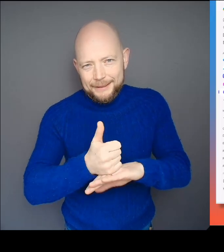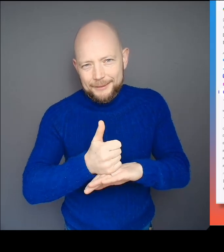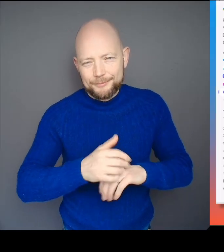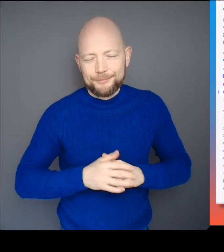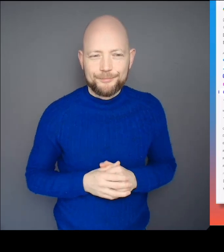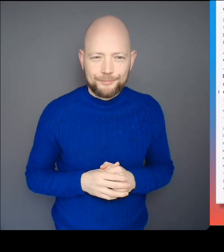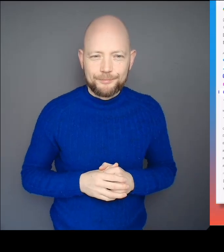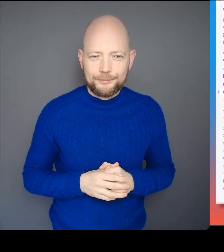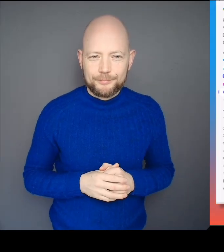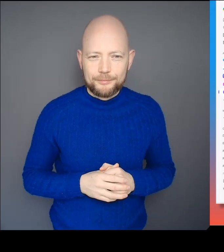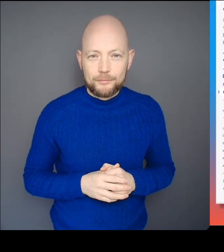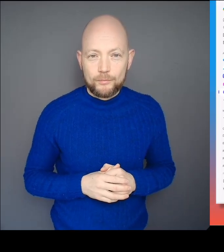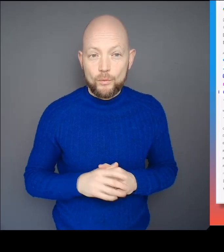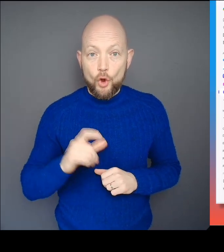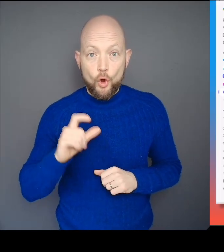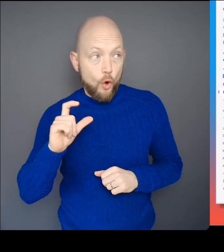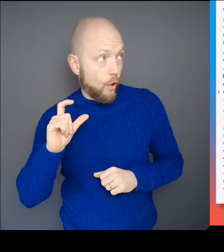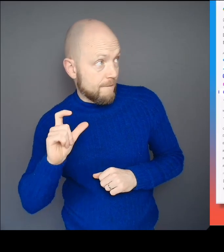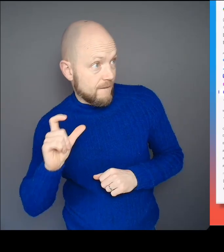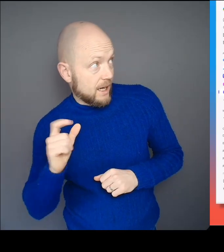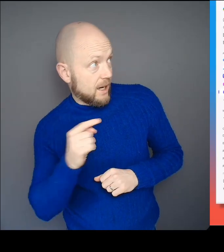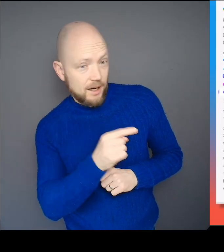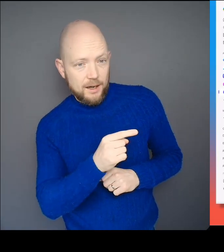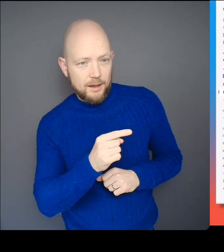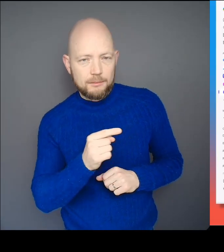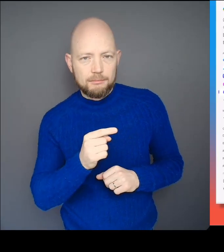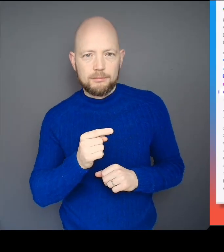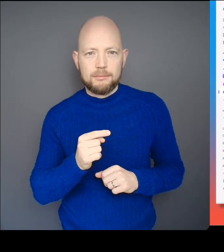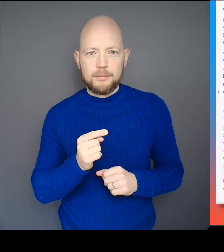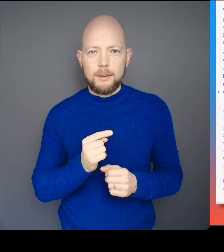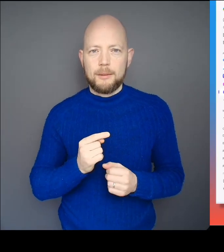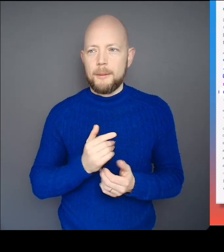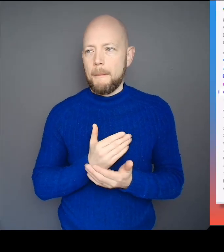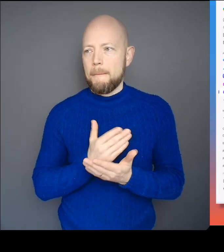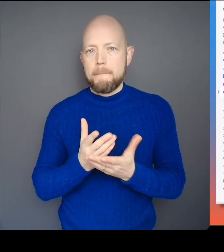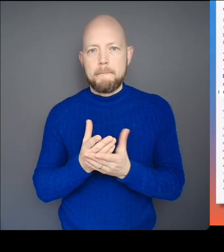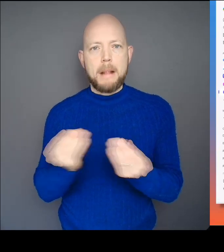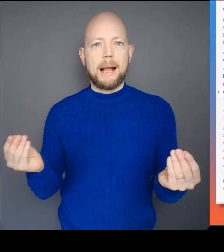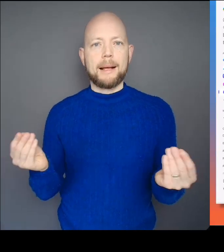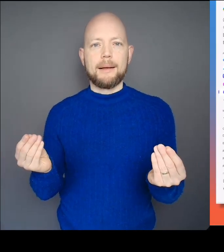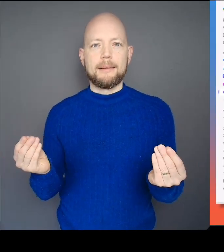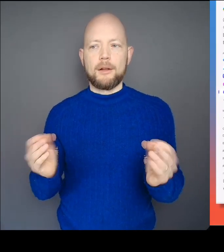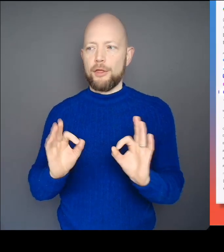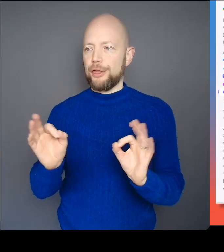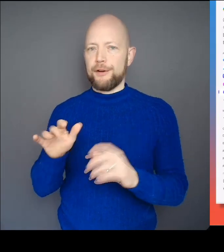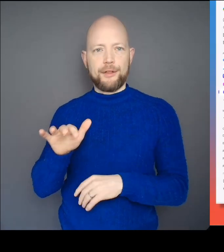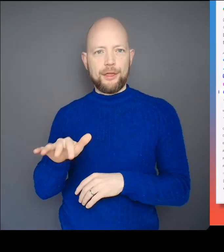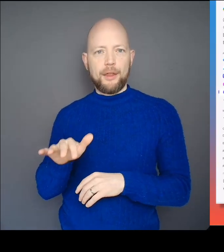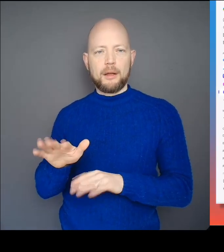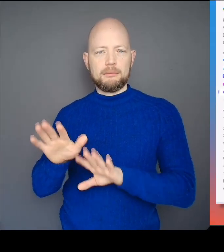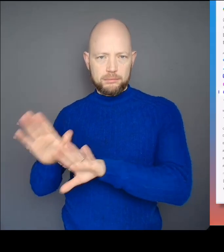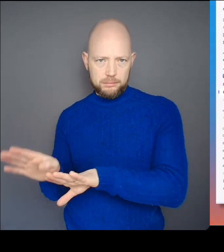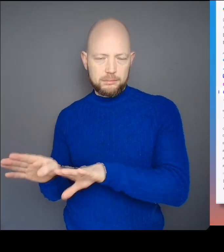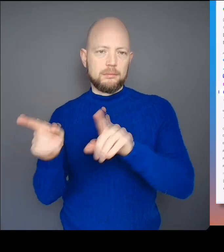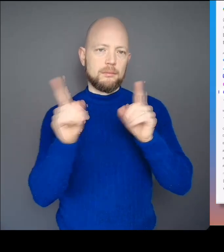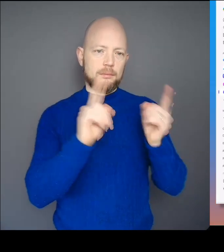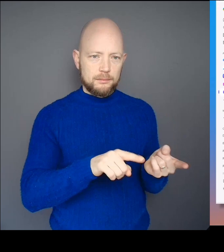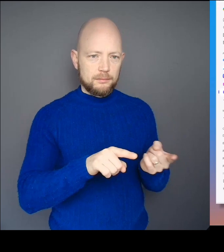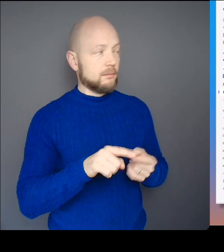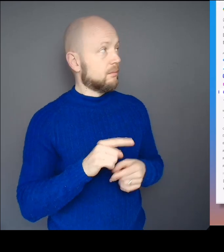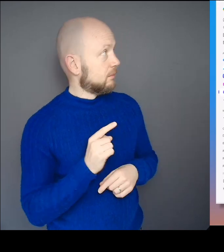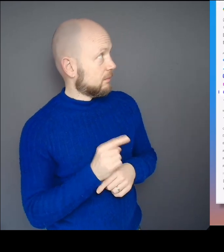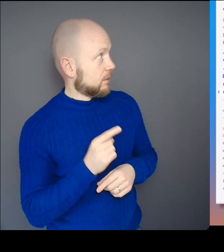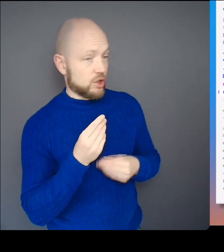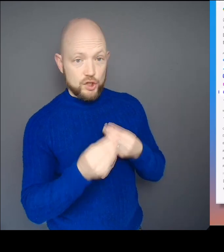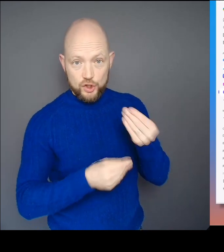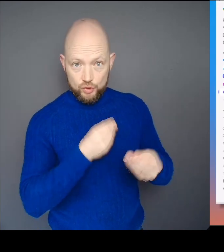because this is an easier place to start, and I'll show you why. So at the moment in the Configure tab, this is all blank agent, blank description, blank instructions.